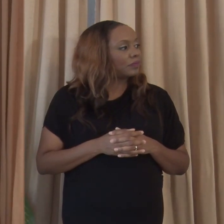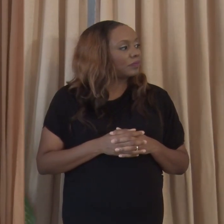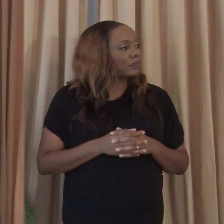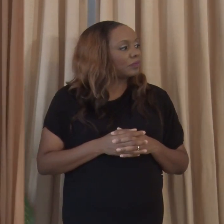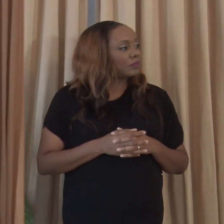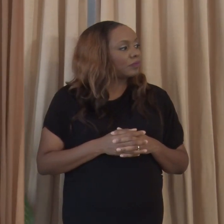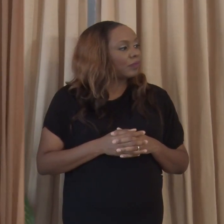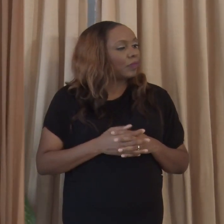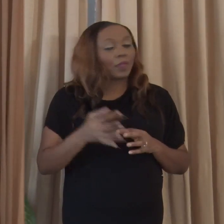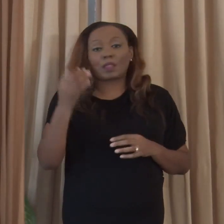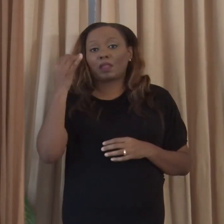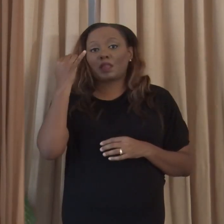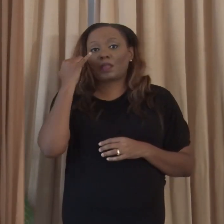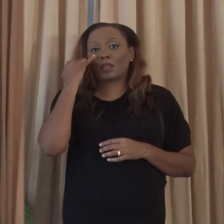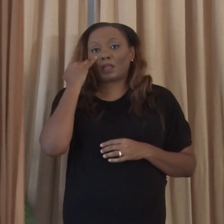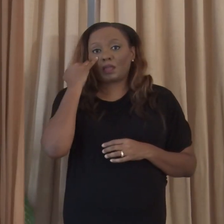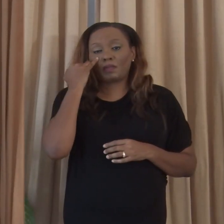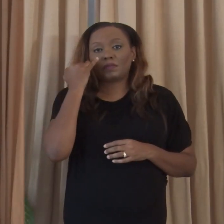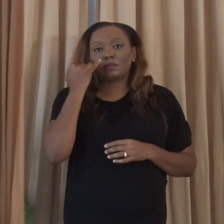the necessary